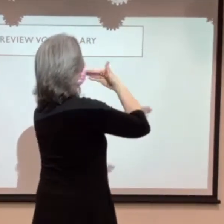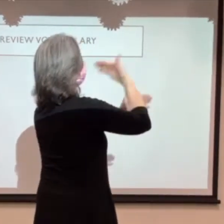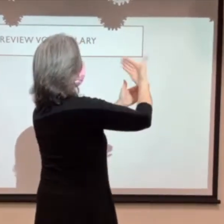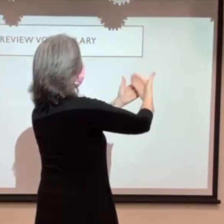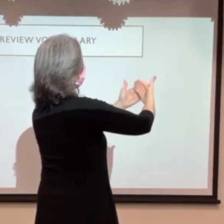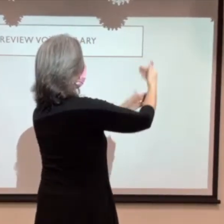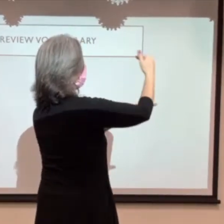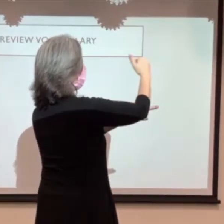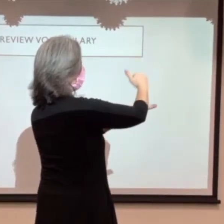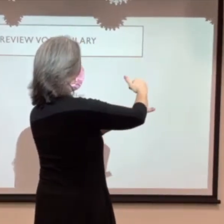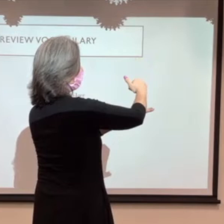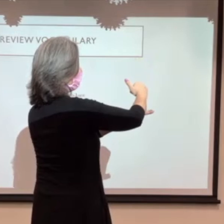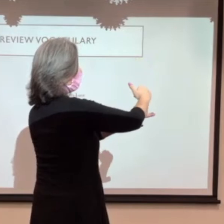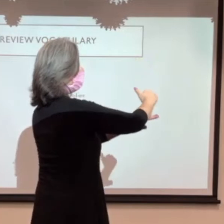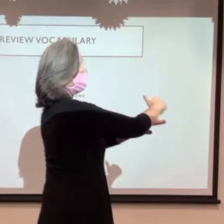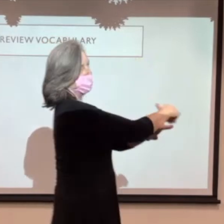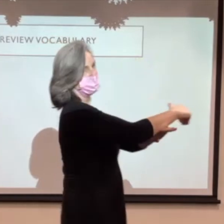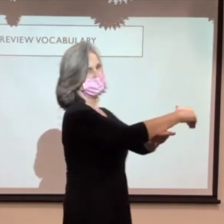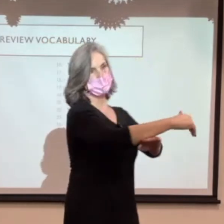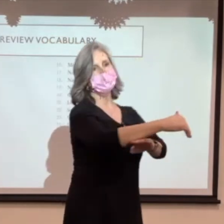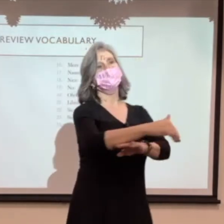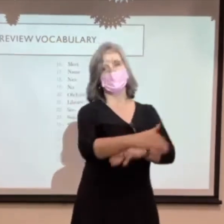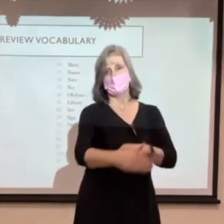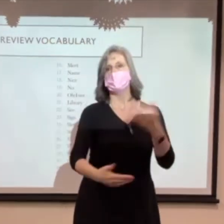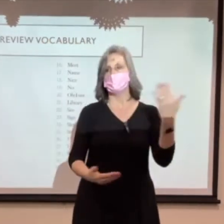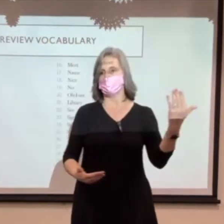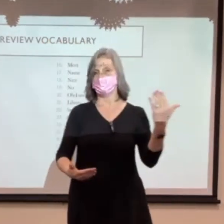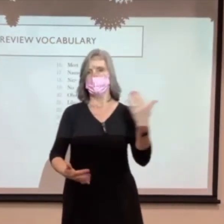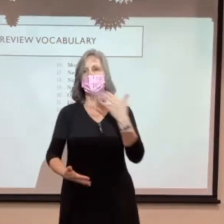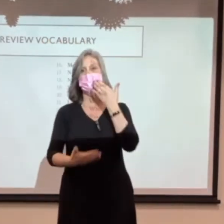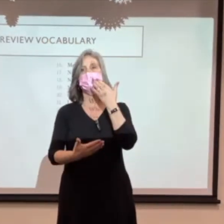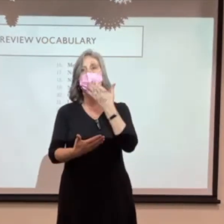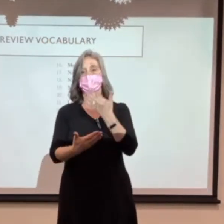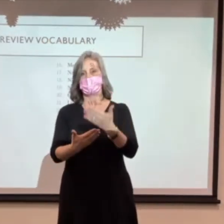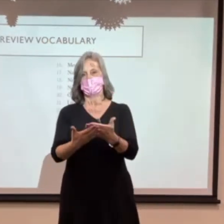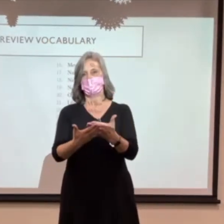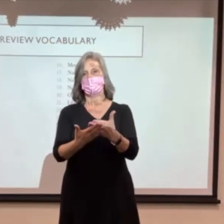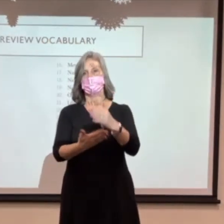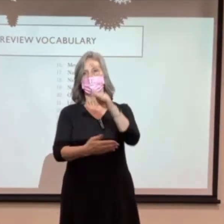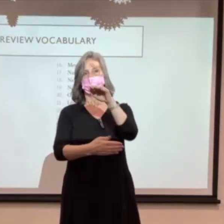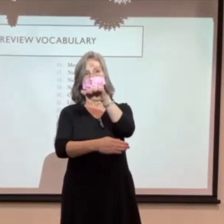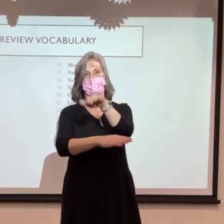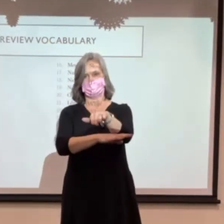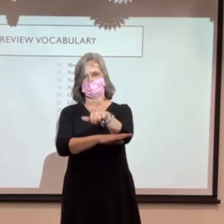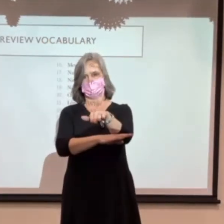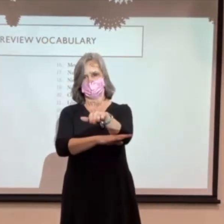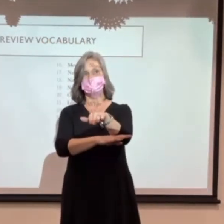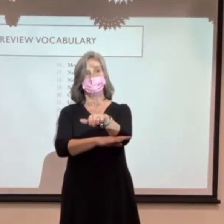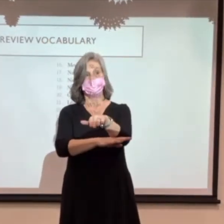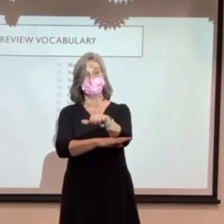it's good night. And for the lefties, it's their left hand, good night. It's